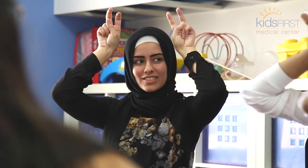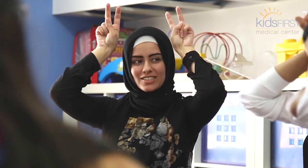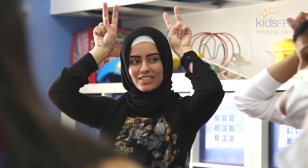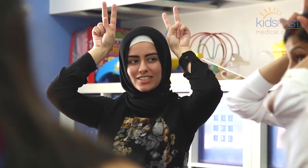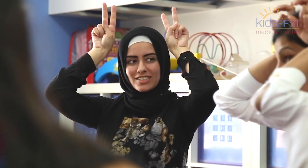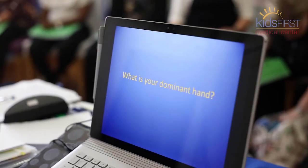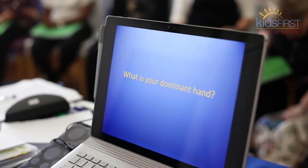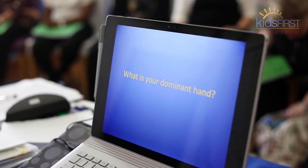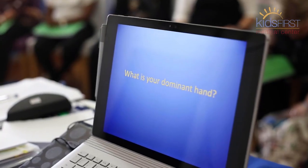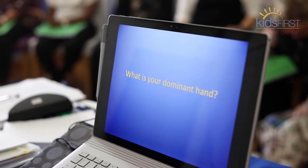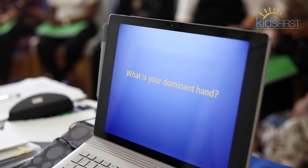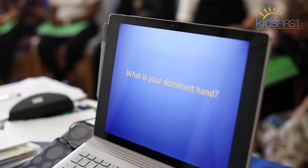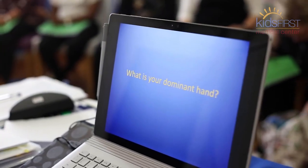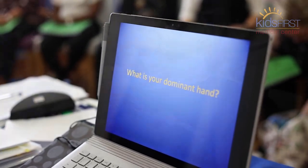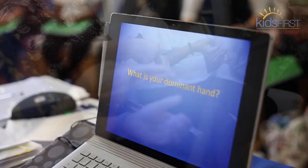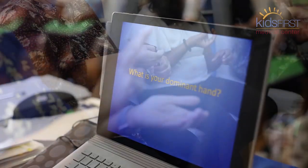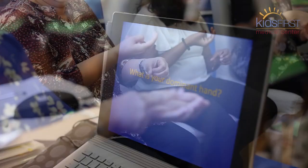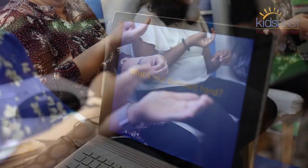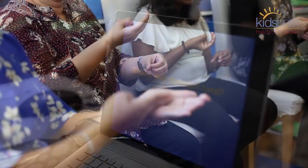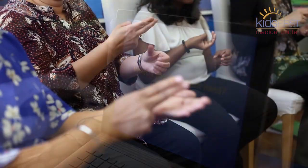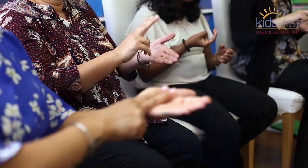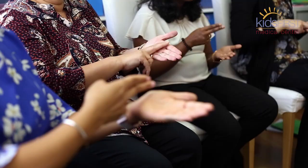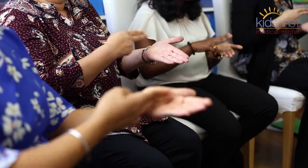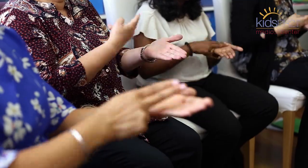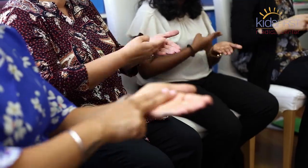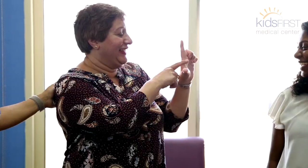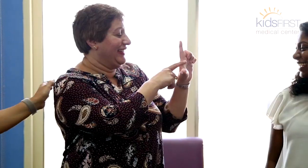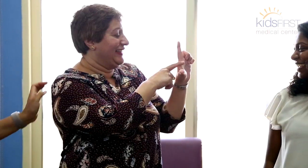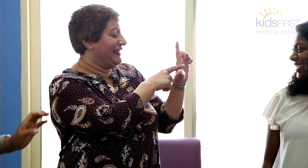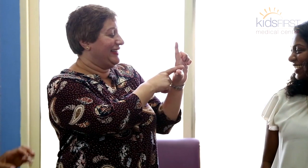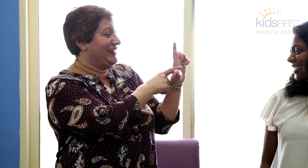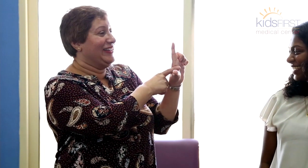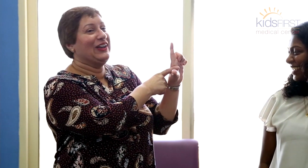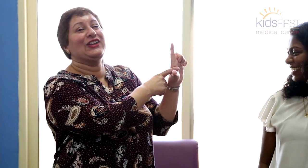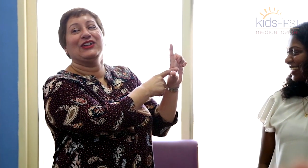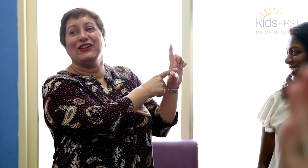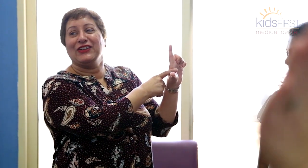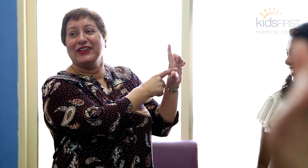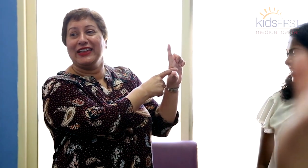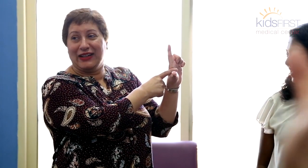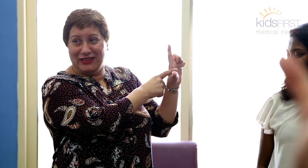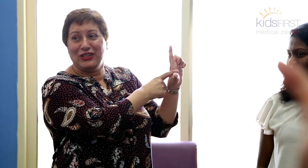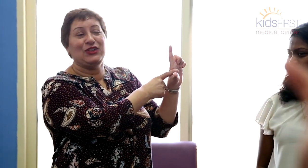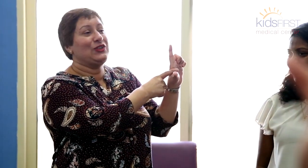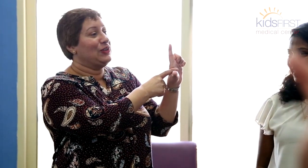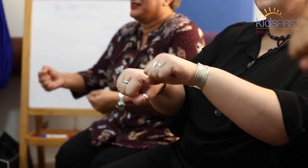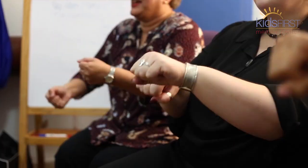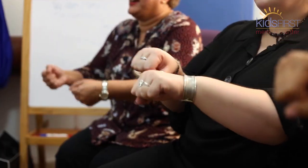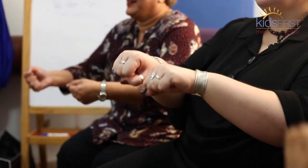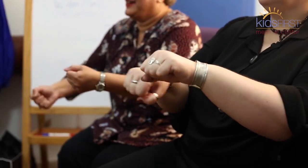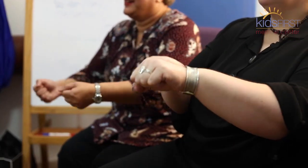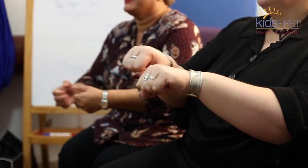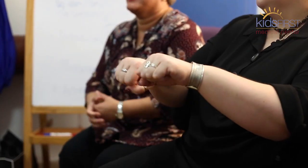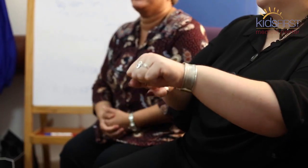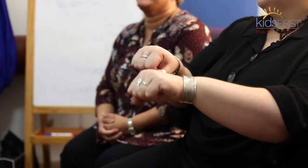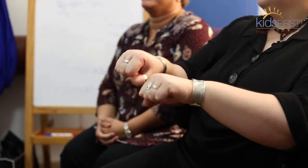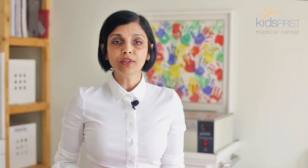difficulty in communicating. I have seen firsthand how Makaton can be used to help anyone of any age overcome